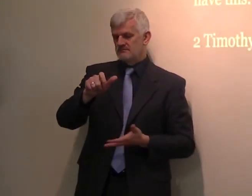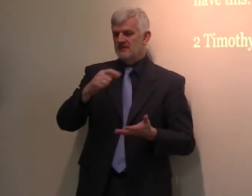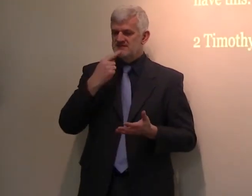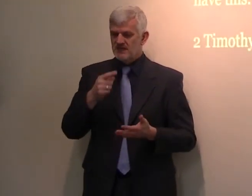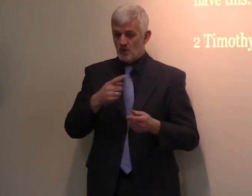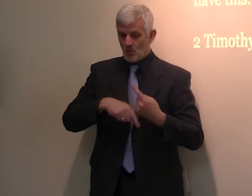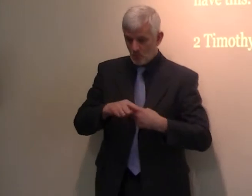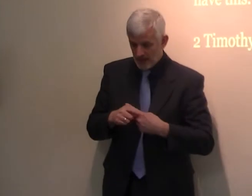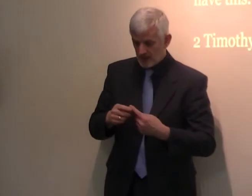the power thereof.